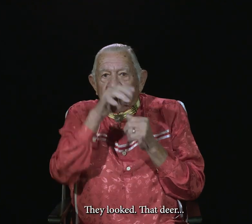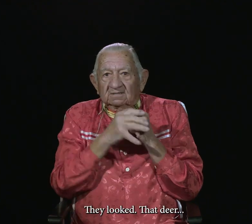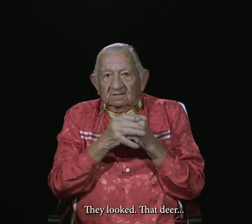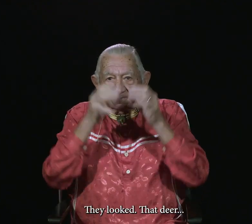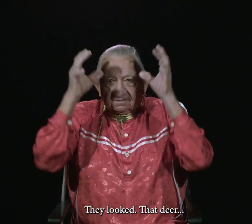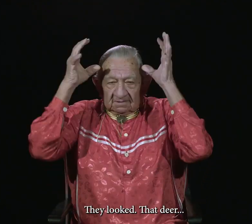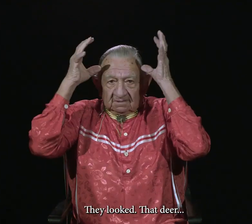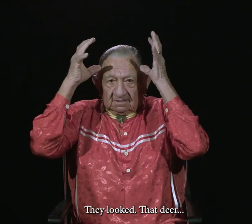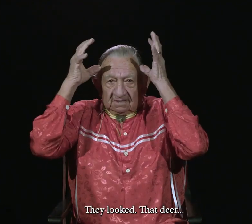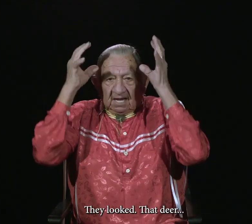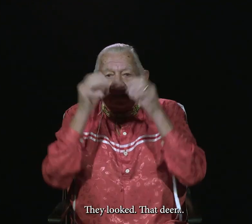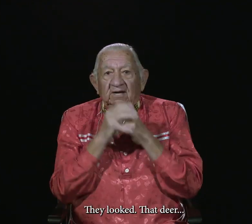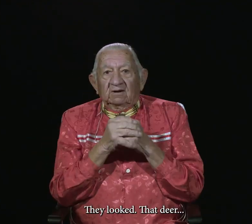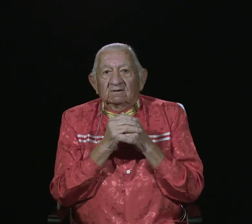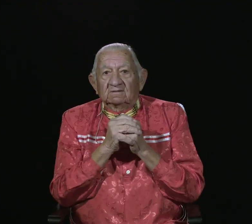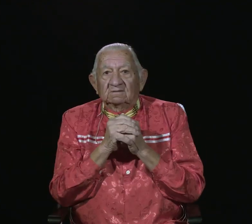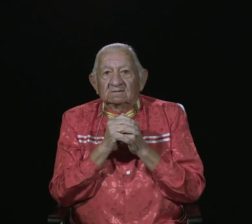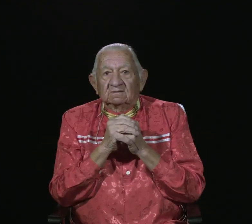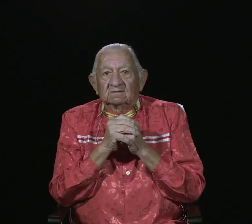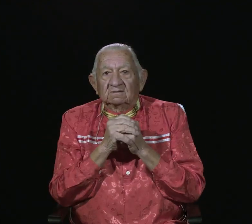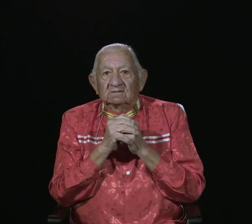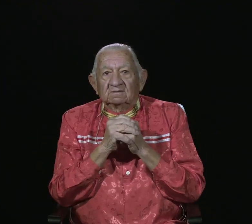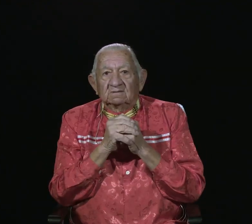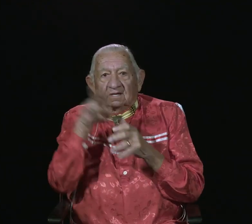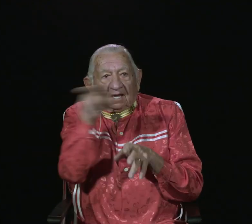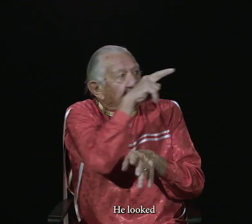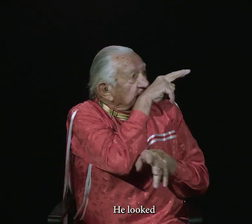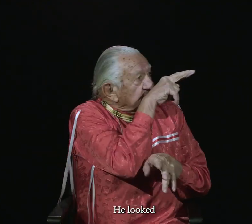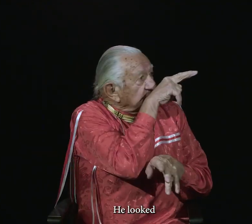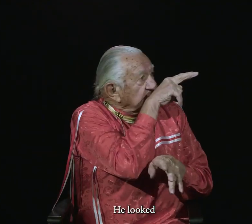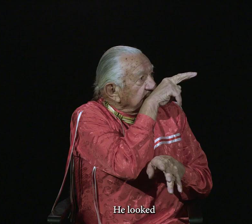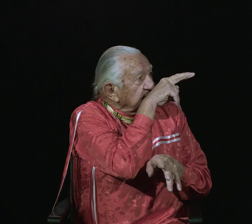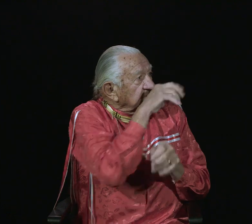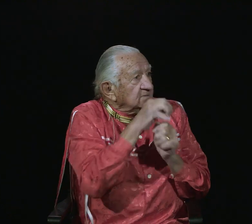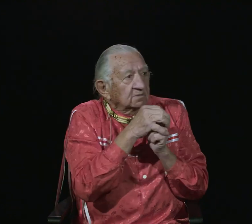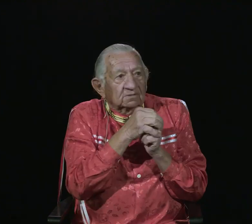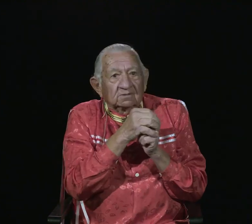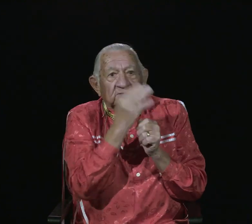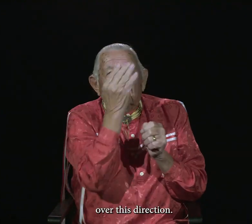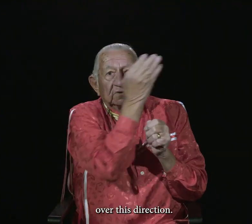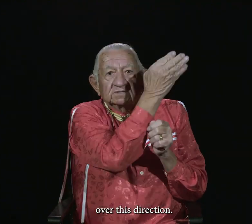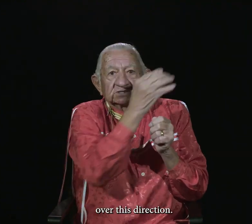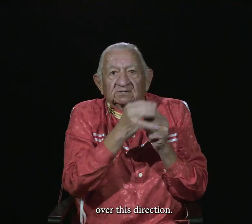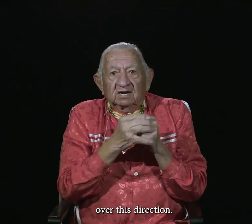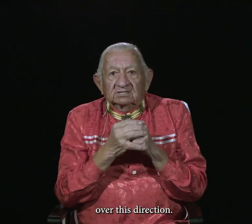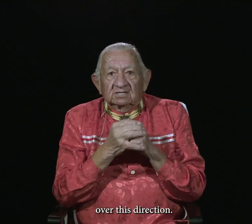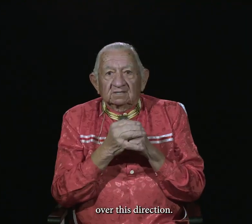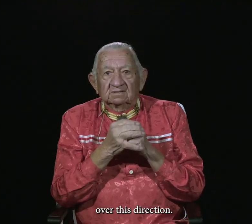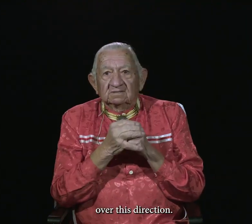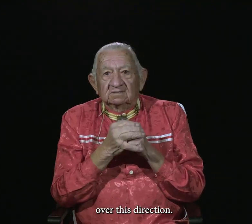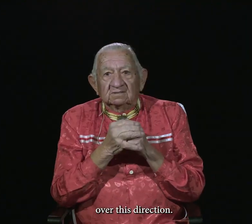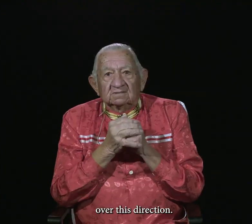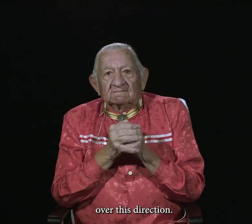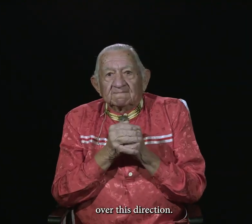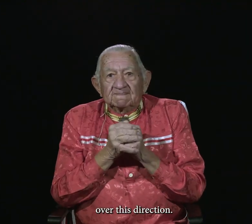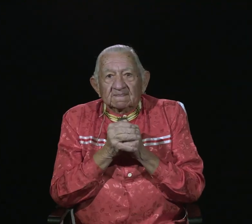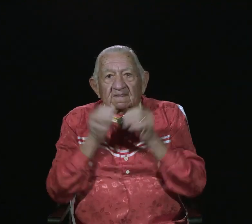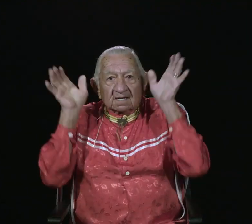looked. That deer, he looked over this direction.